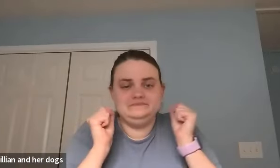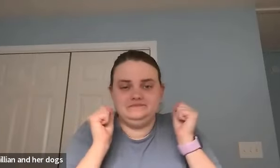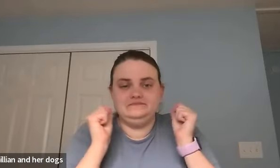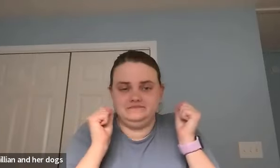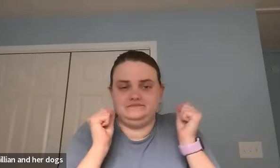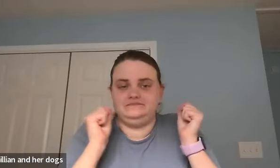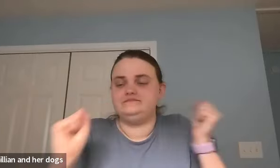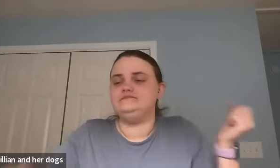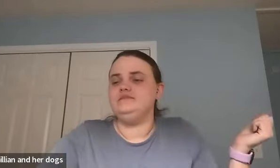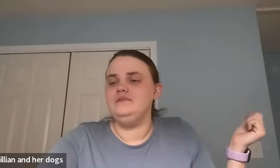Mm-hmm.